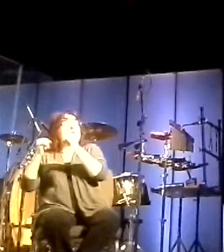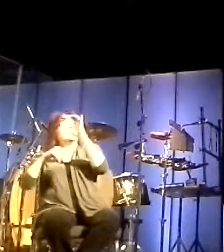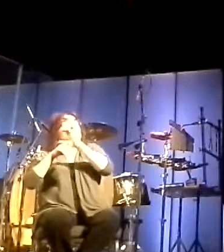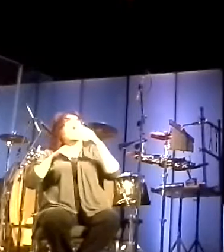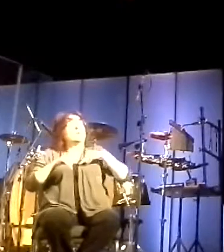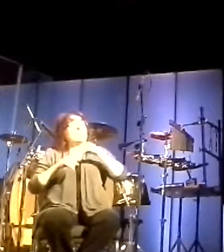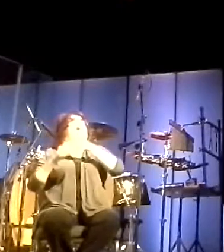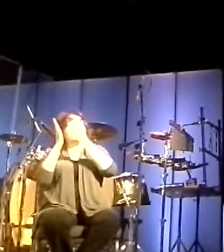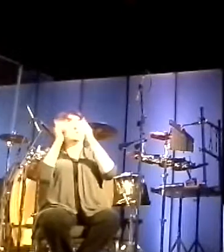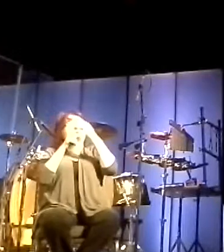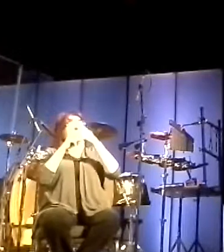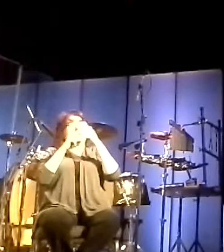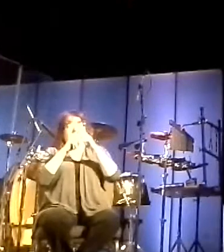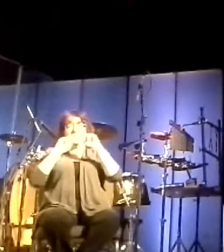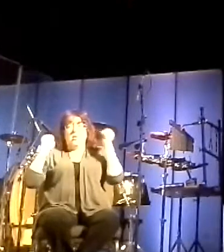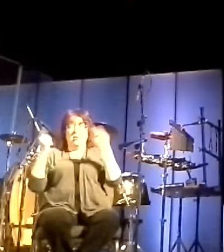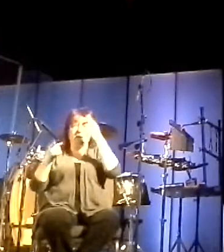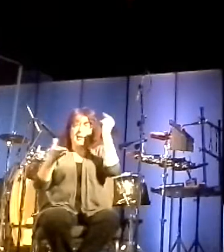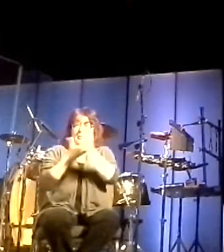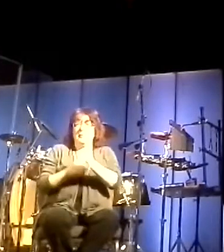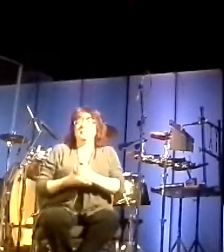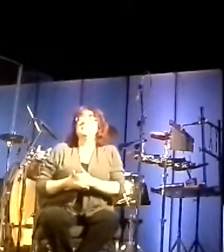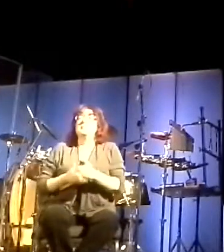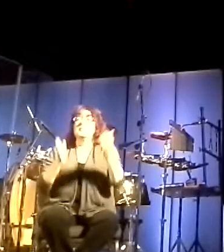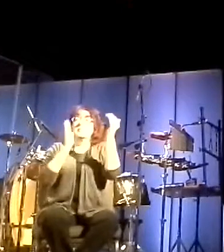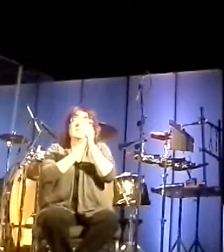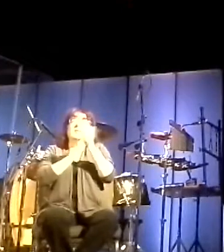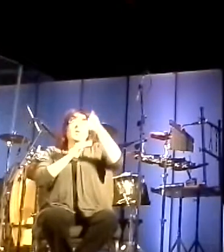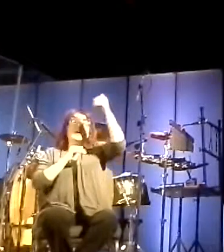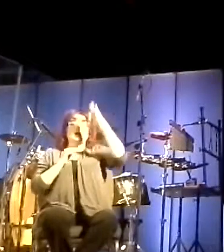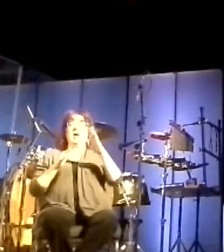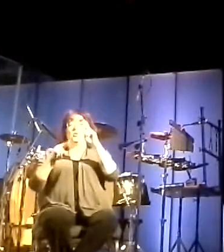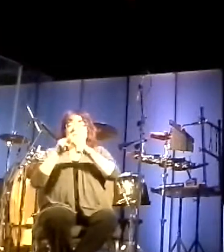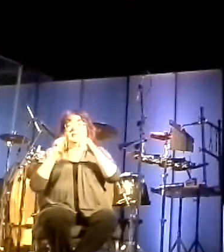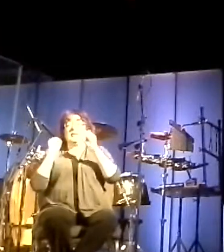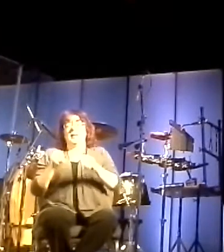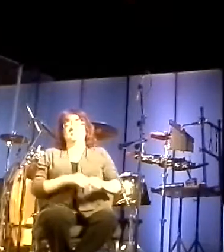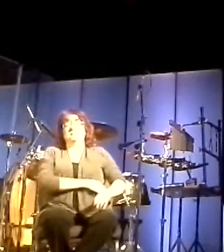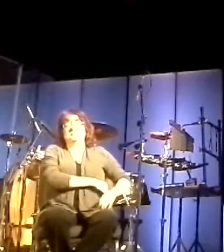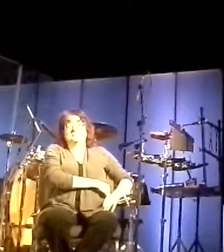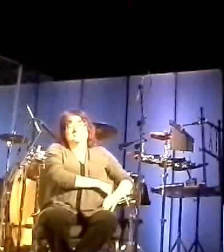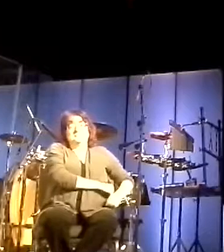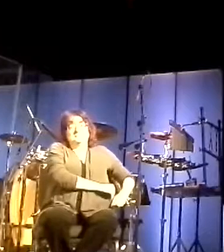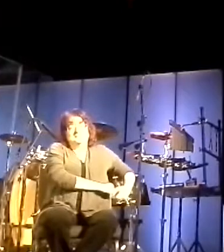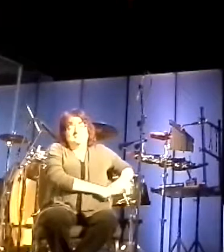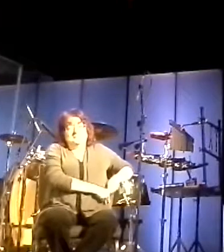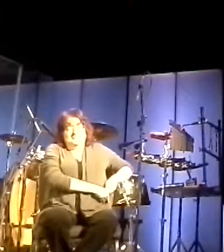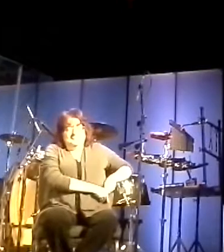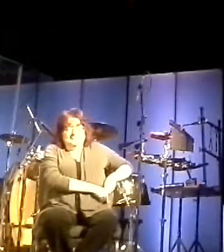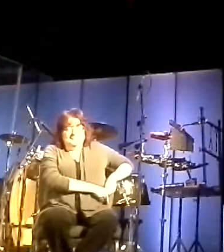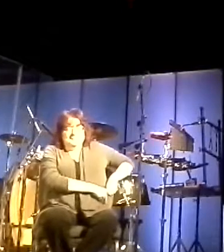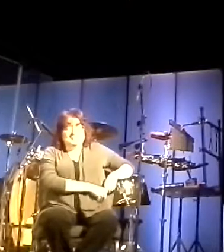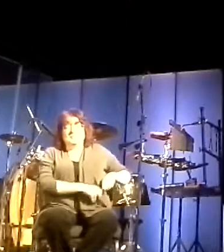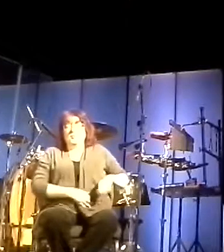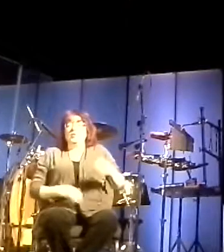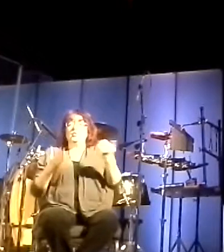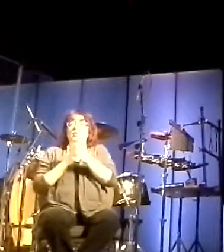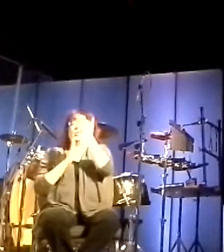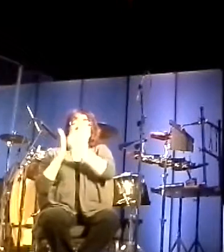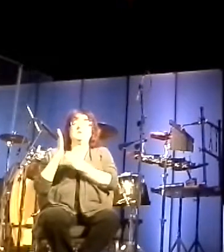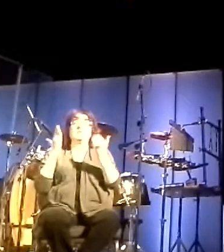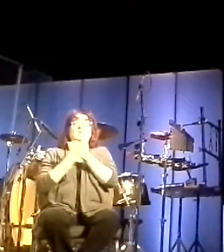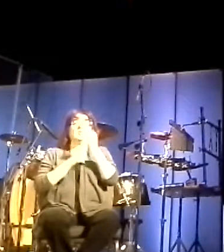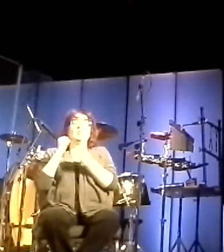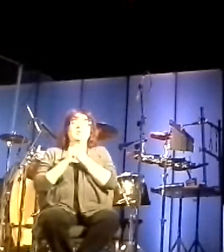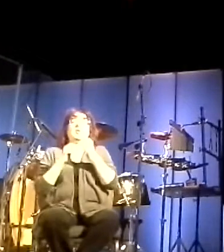church members. In Jesus' name. And everyone said, amen. Give God a big hand. He may be seated. Here we go. Brand new series for the